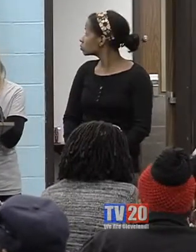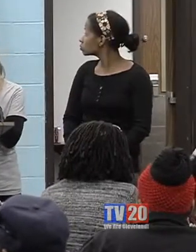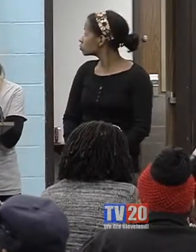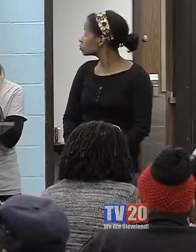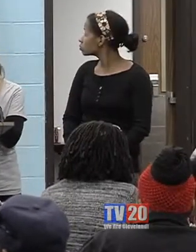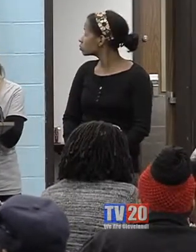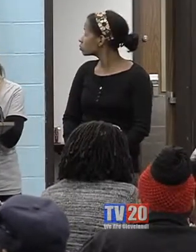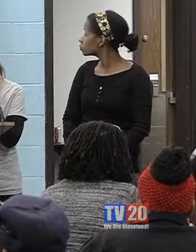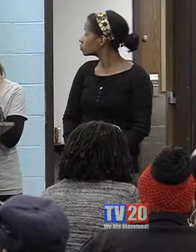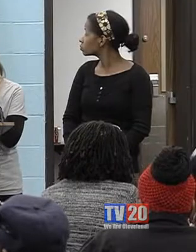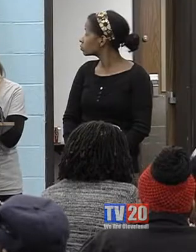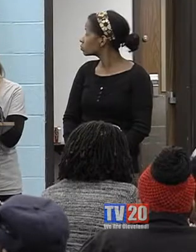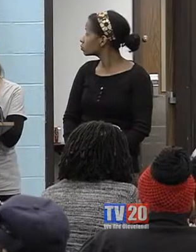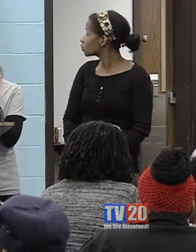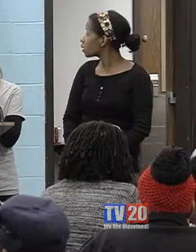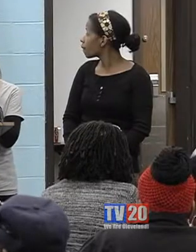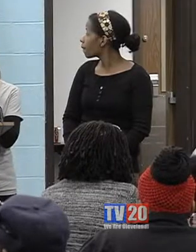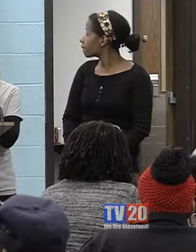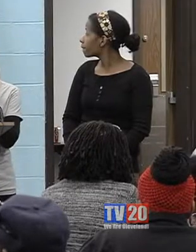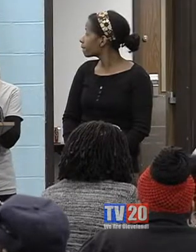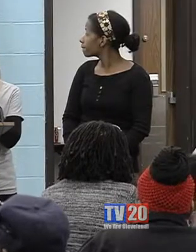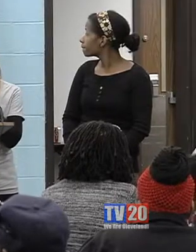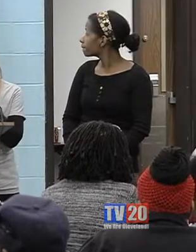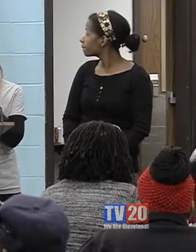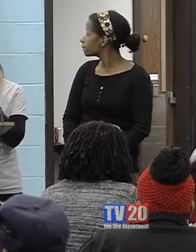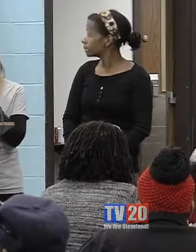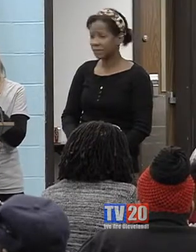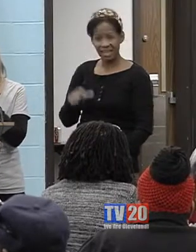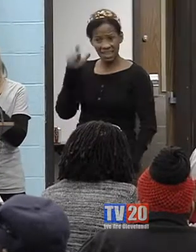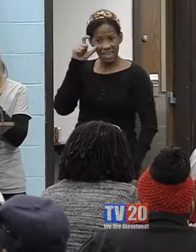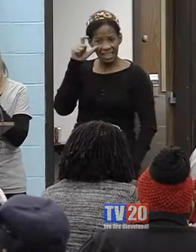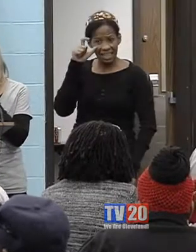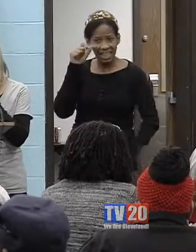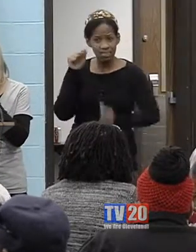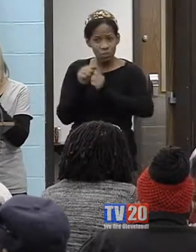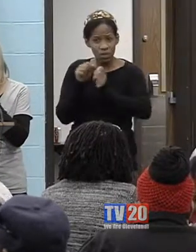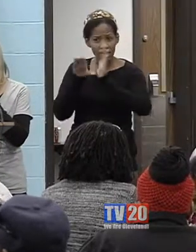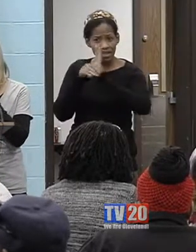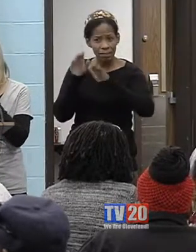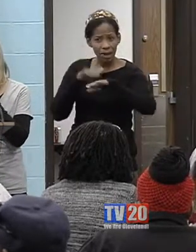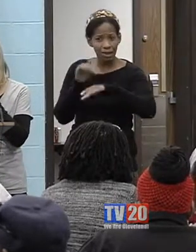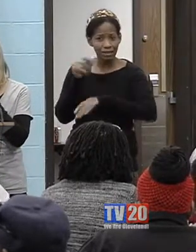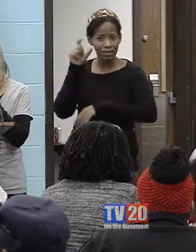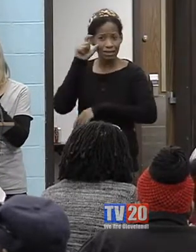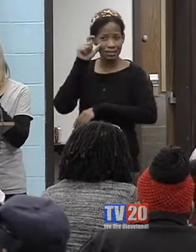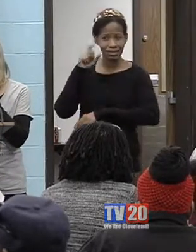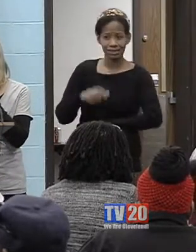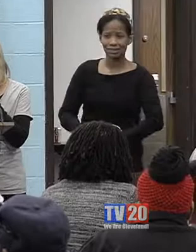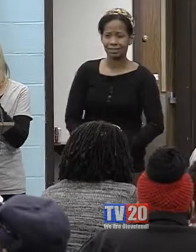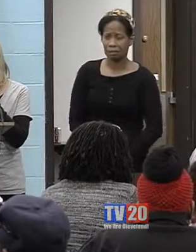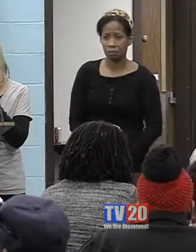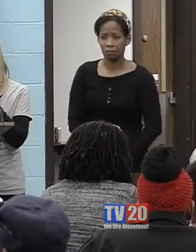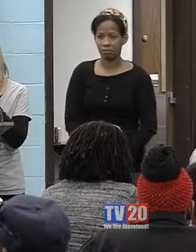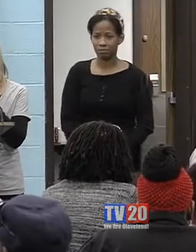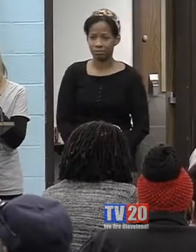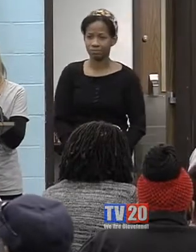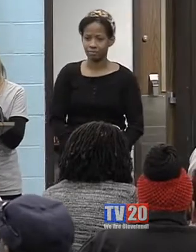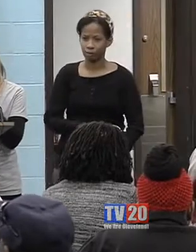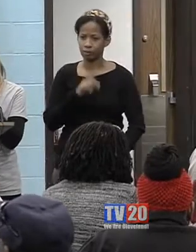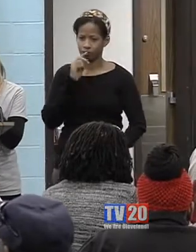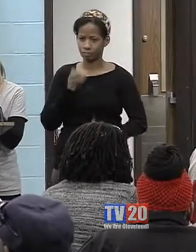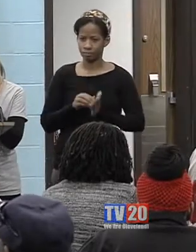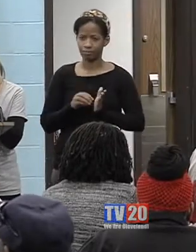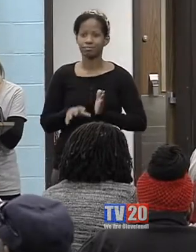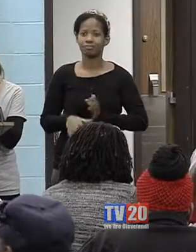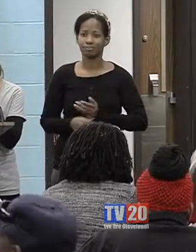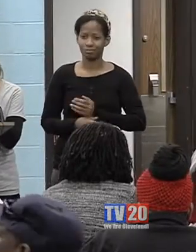there. And then the other one is Oculens. So that's the one that will help you with that, what I was just talking about.